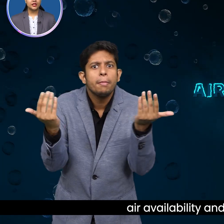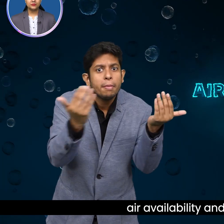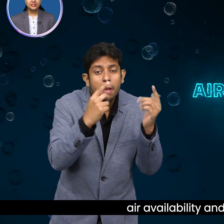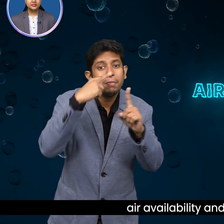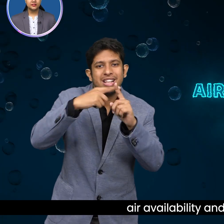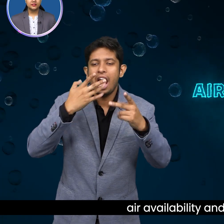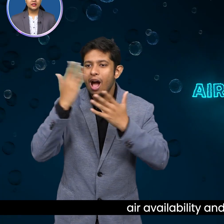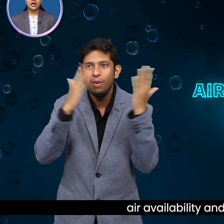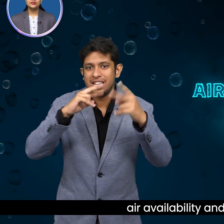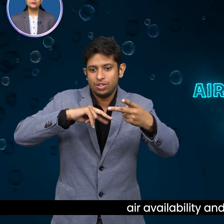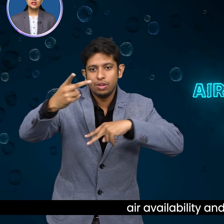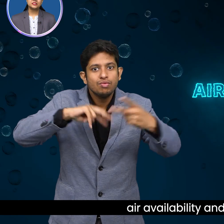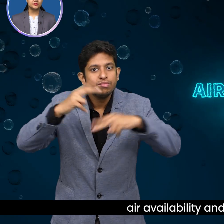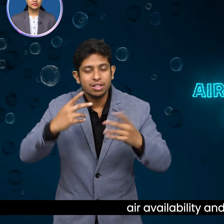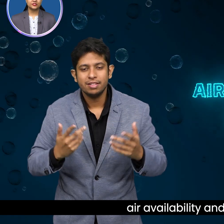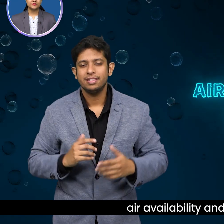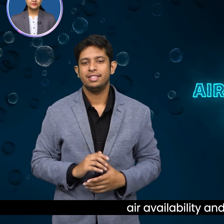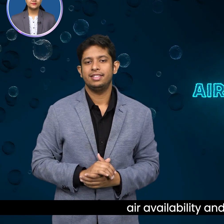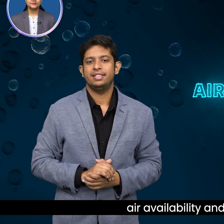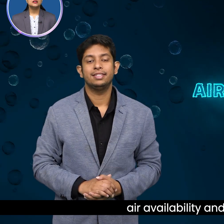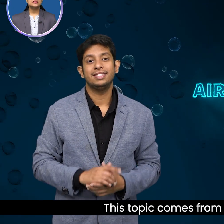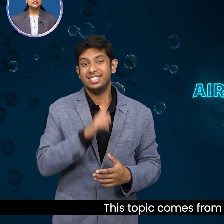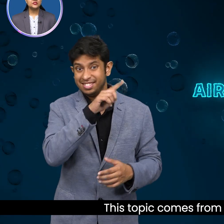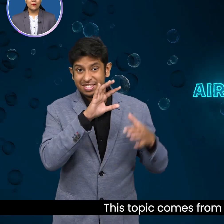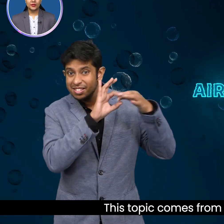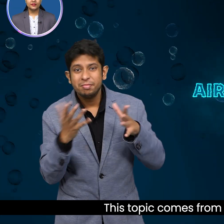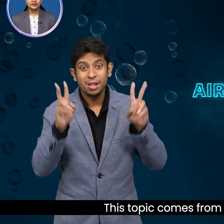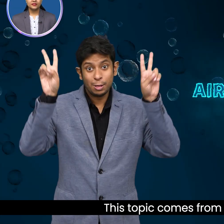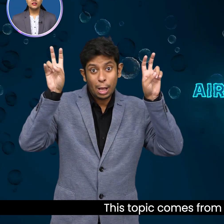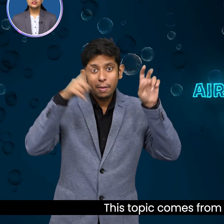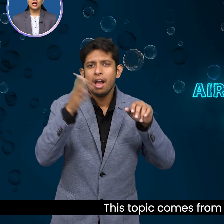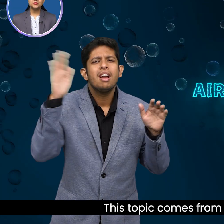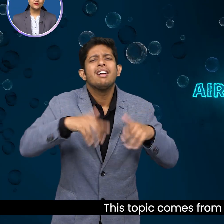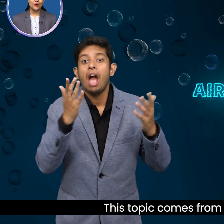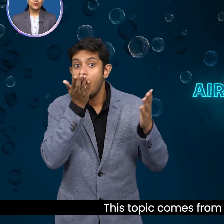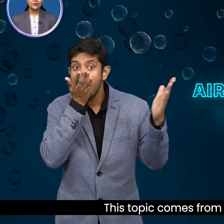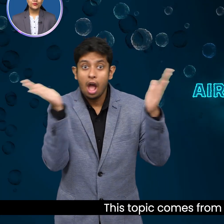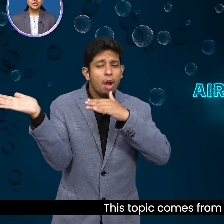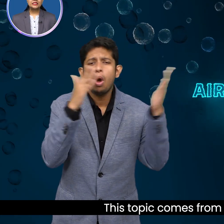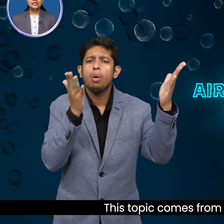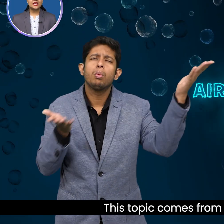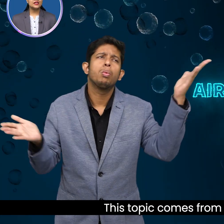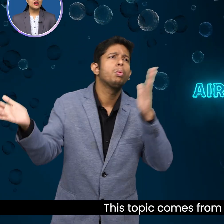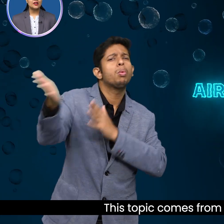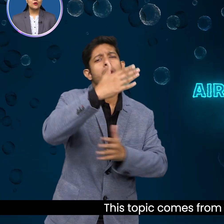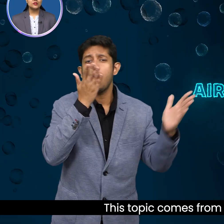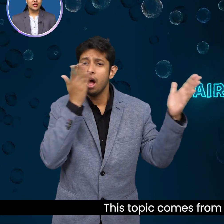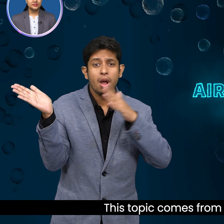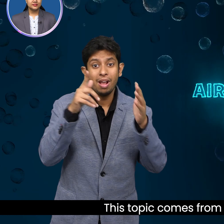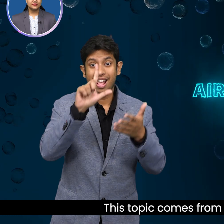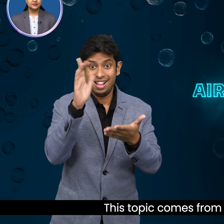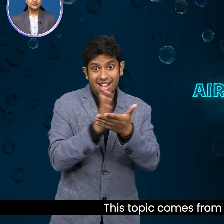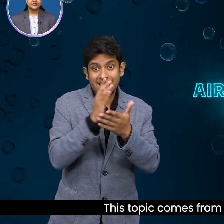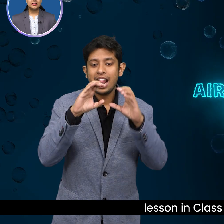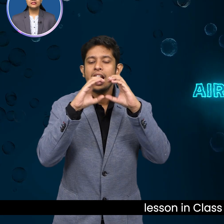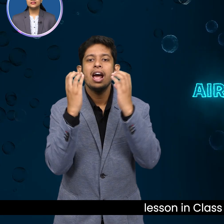air availability and replacement. This topic comes from the air around